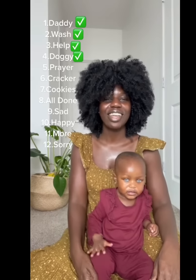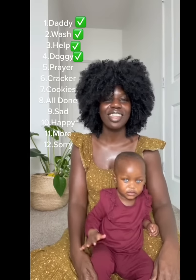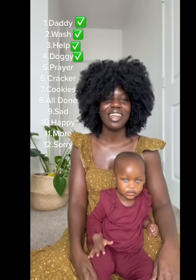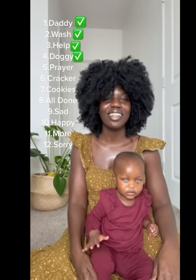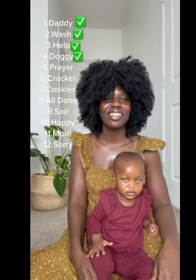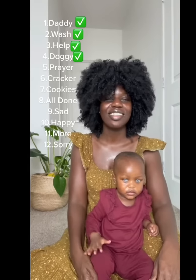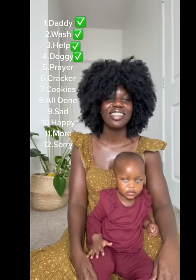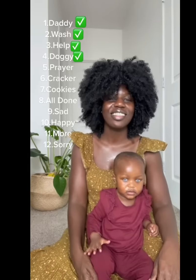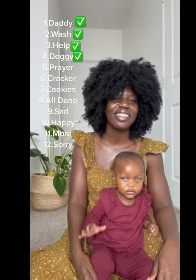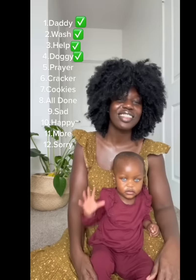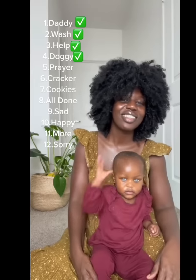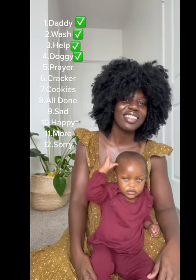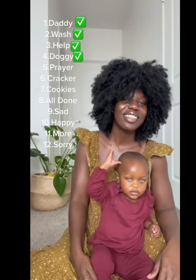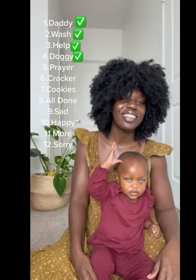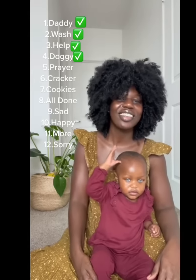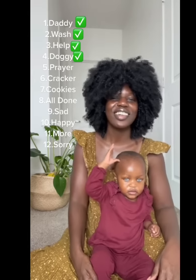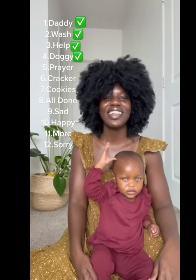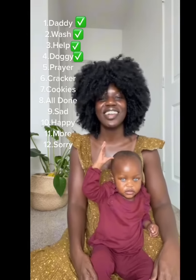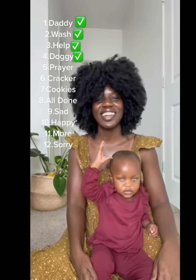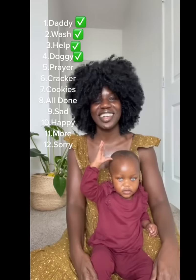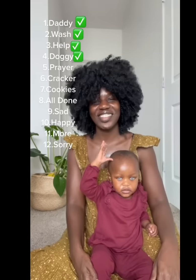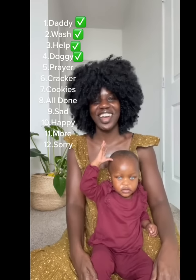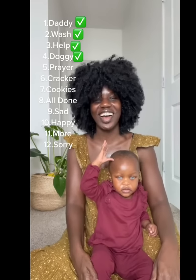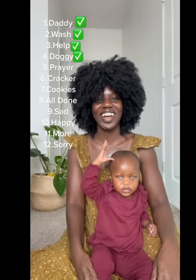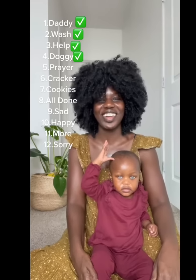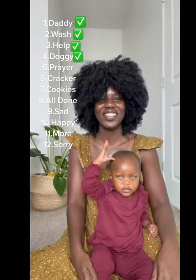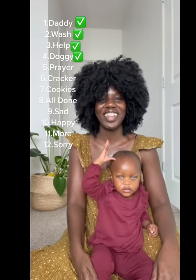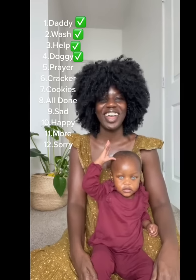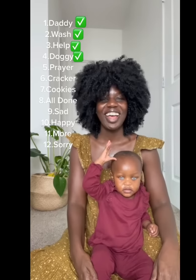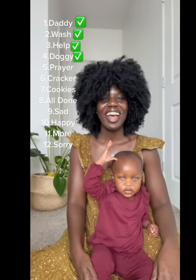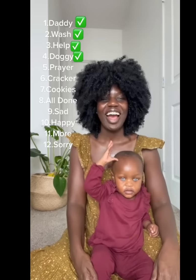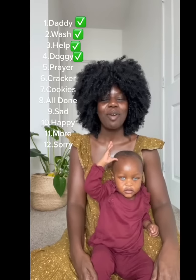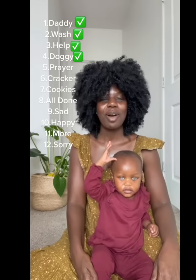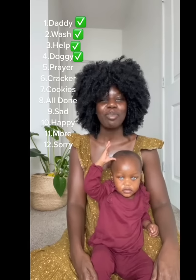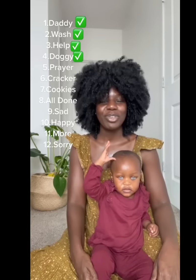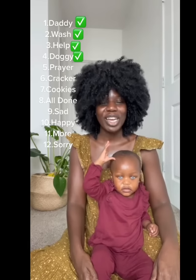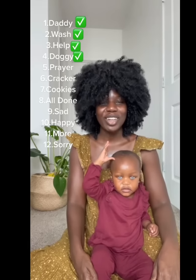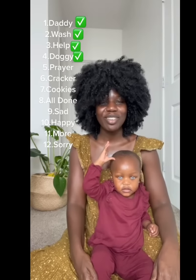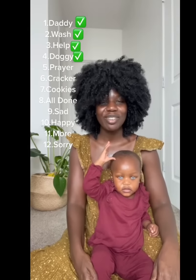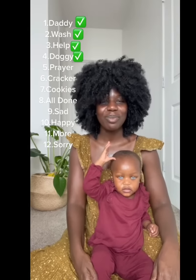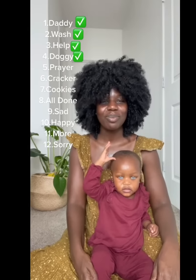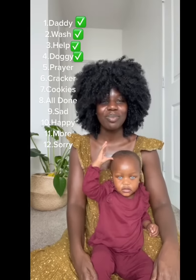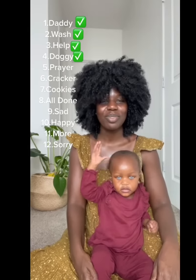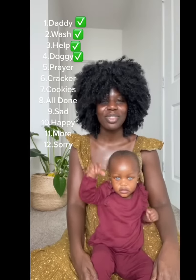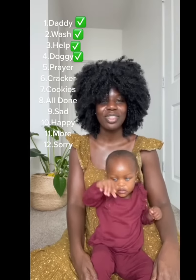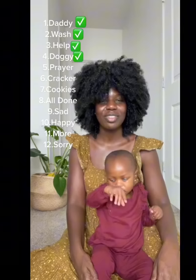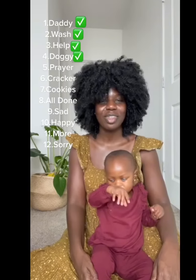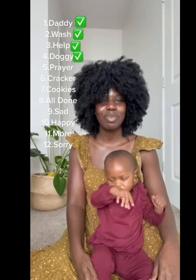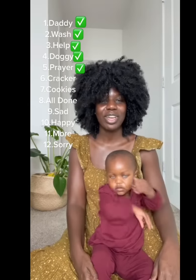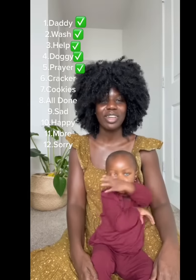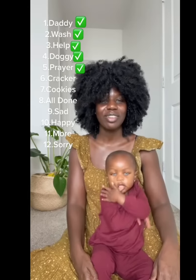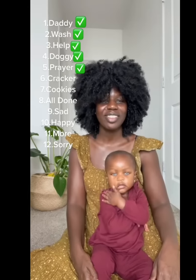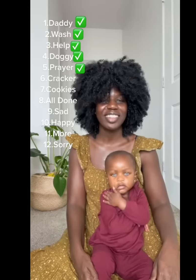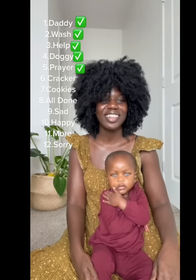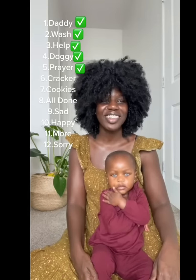job how about prayers how to say prayers good